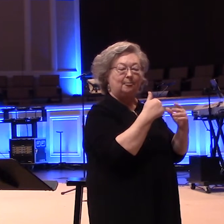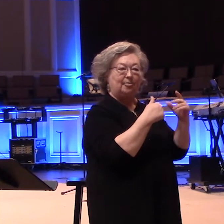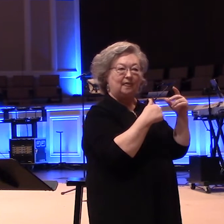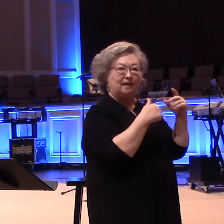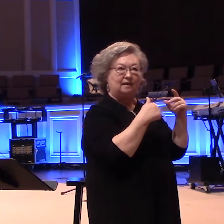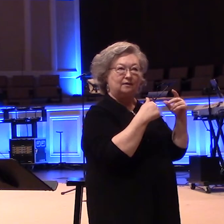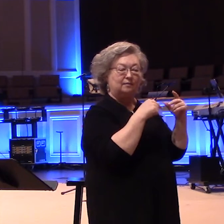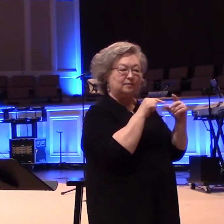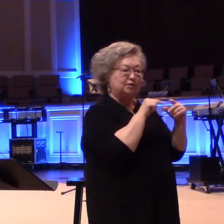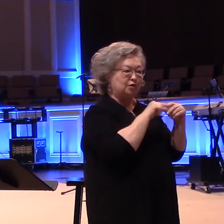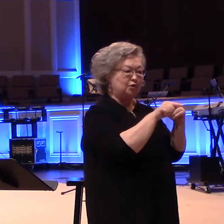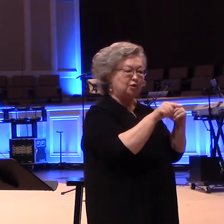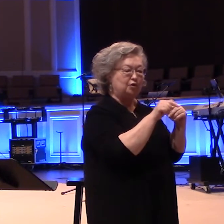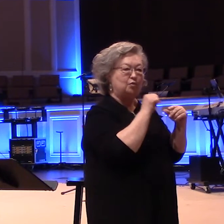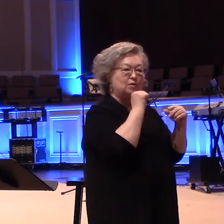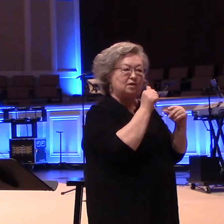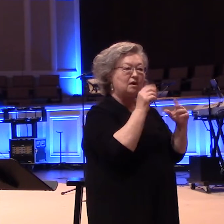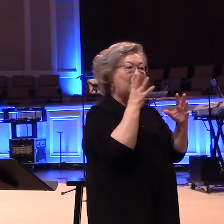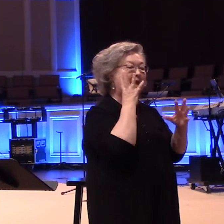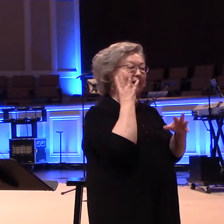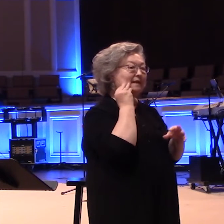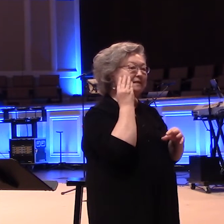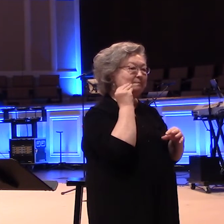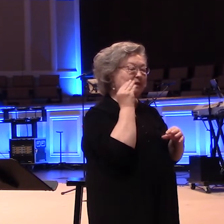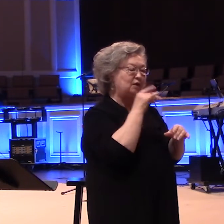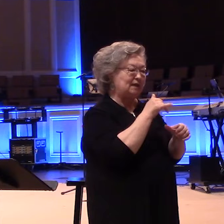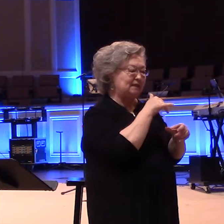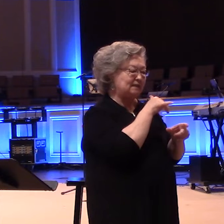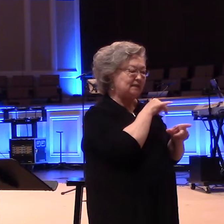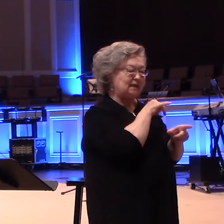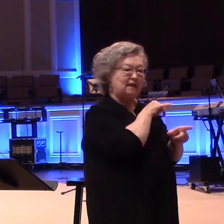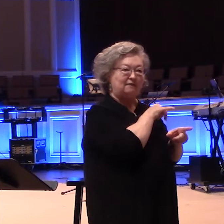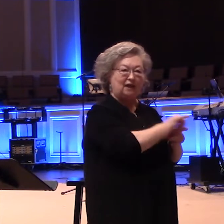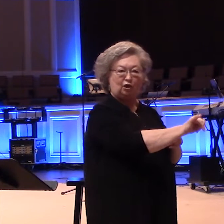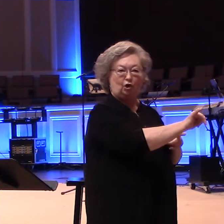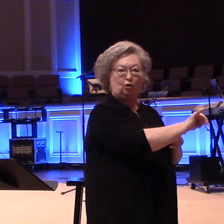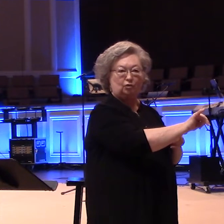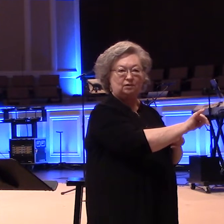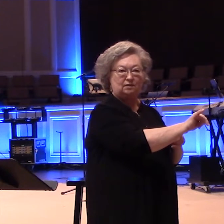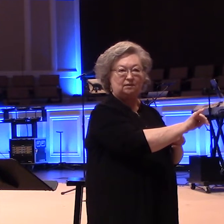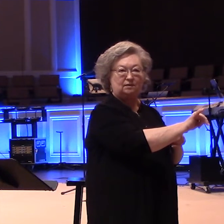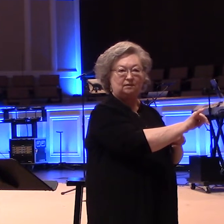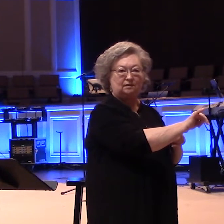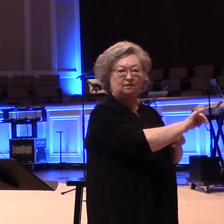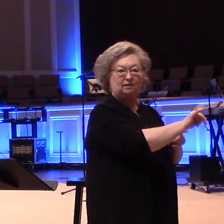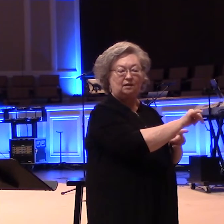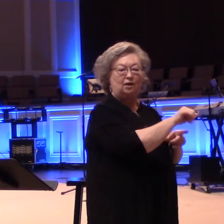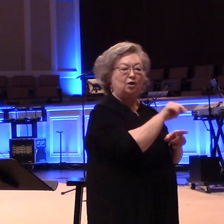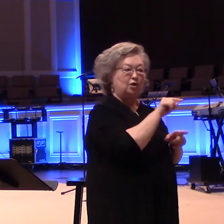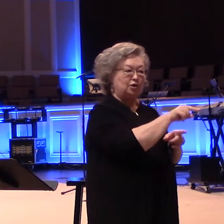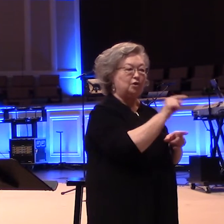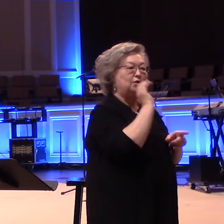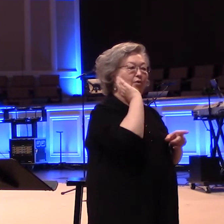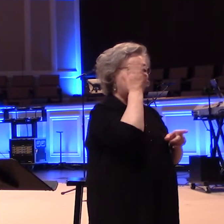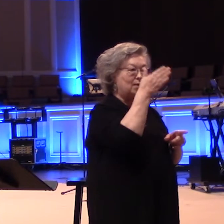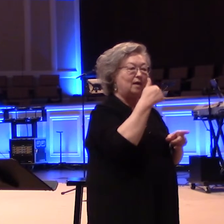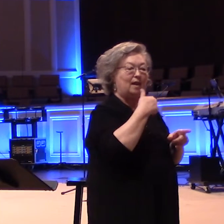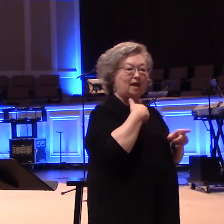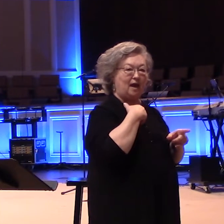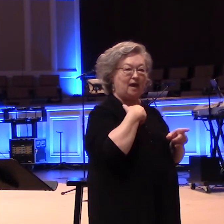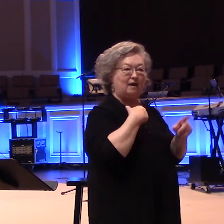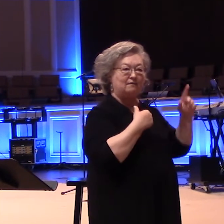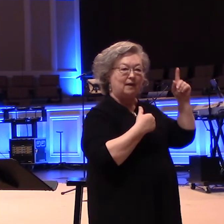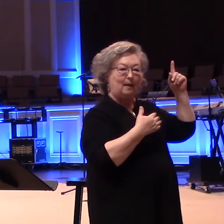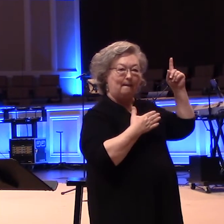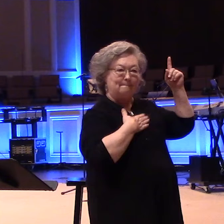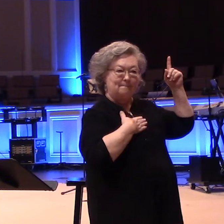experiencing that cursed existence going all the way back to the garden where God says over Adam, you're going to work the ground and you're going to work the ground and